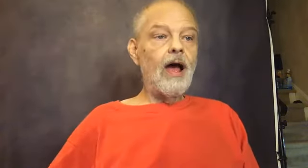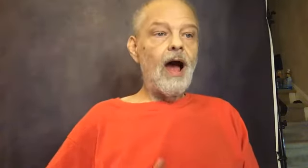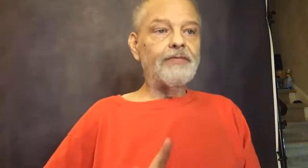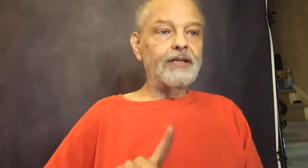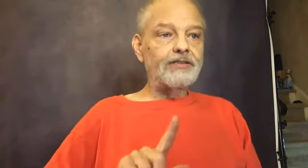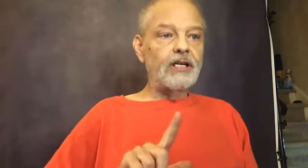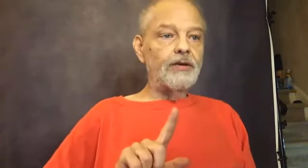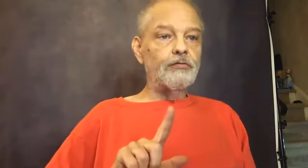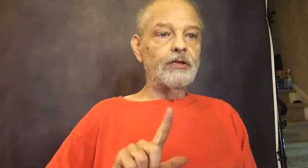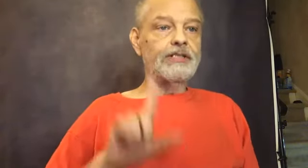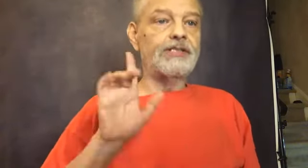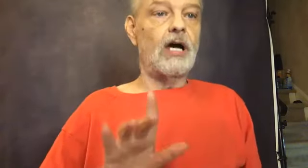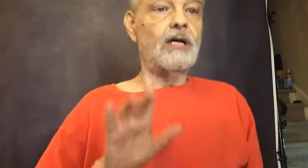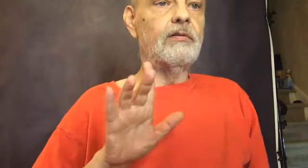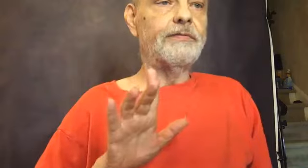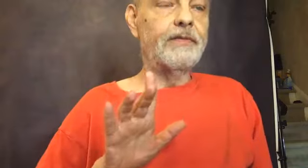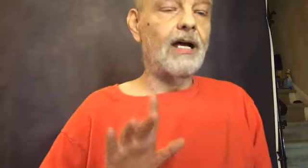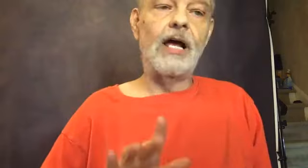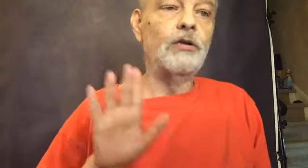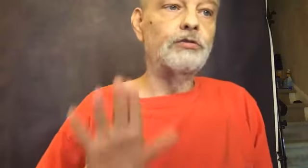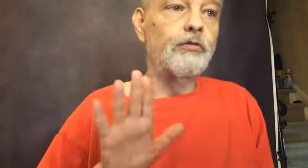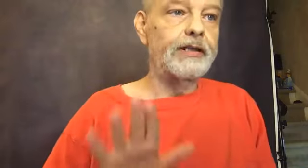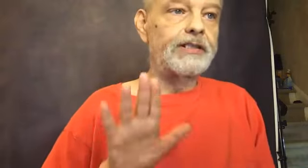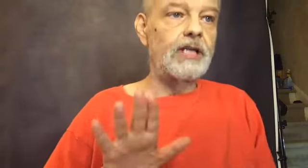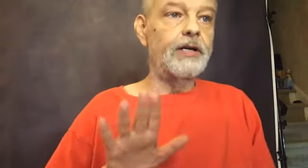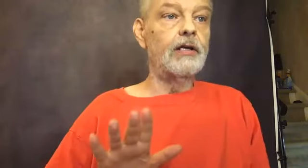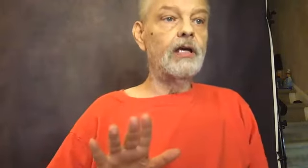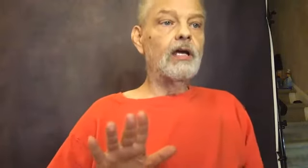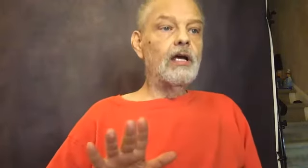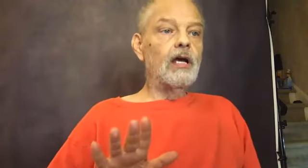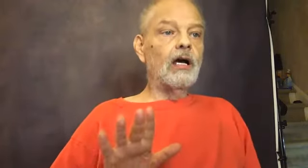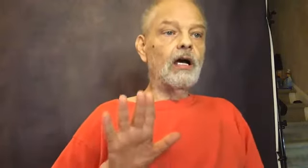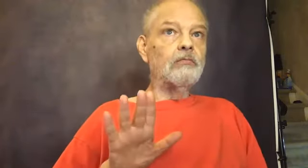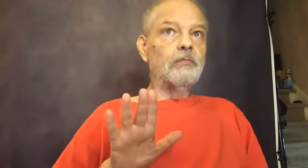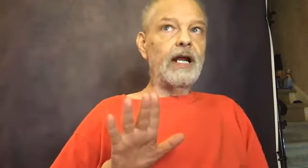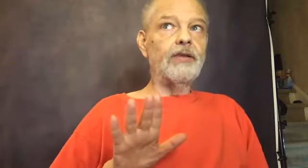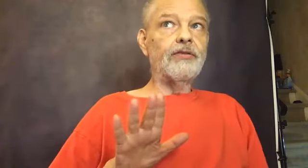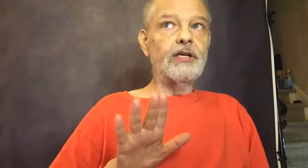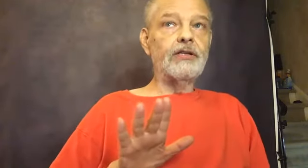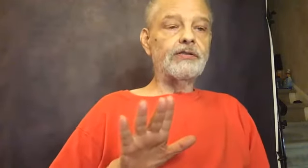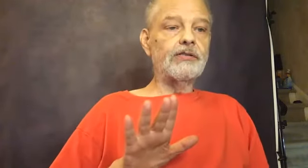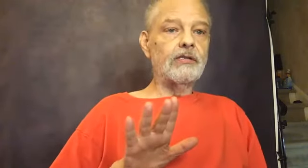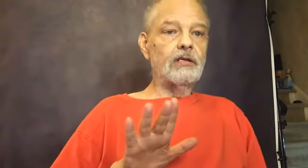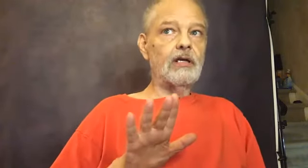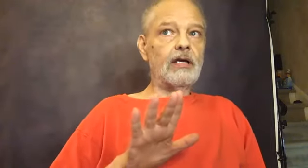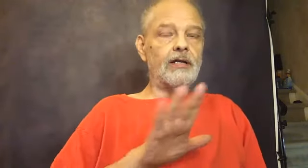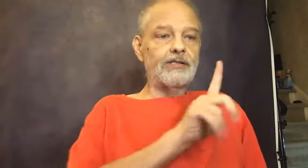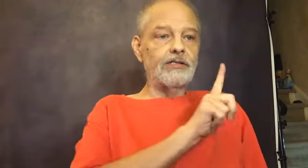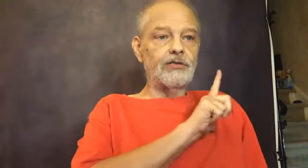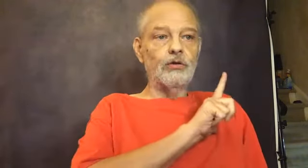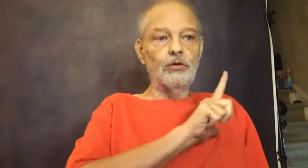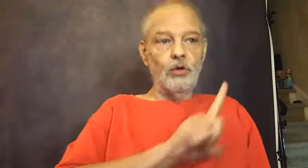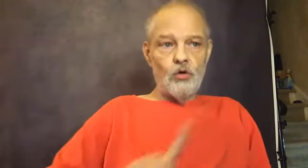I think there's another religious sign. I don't do religious signing, but I think there's, in addition to